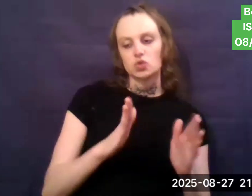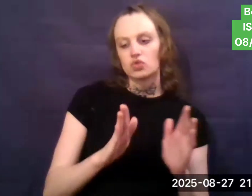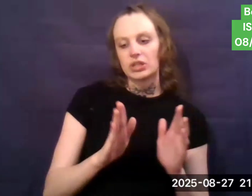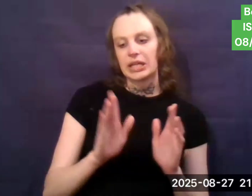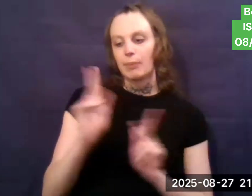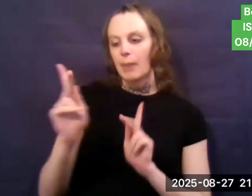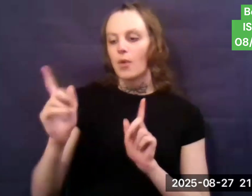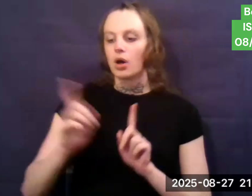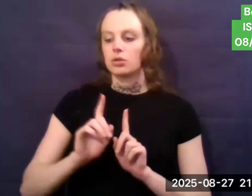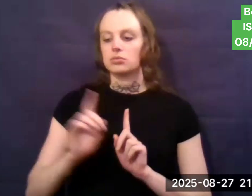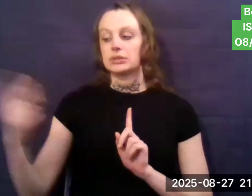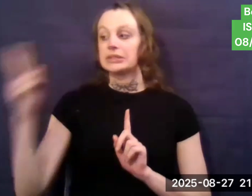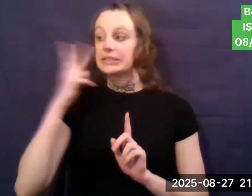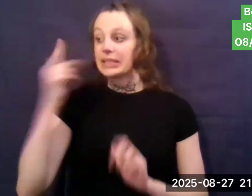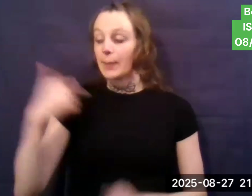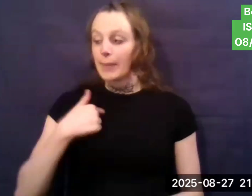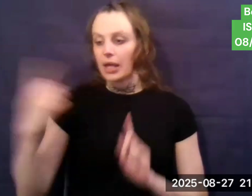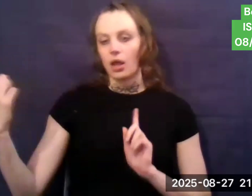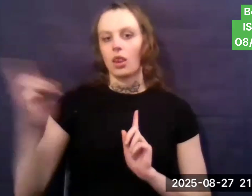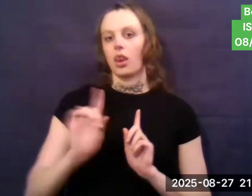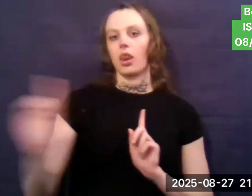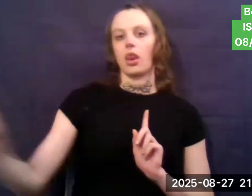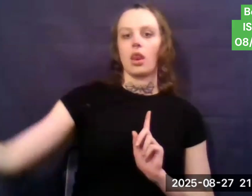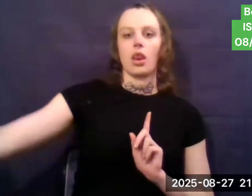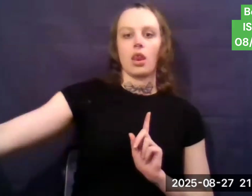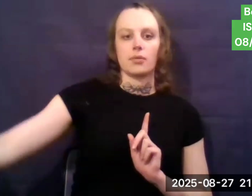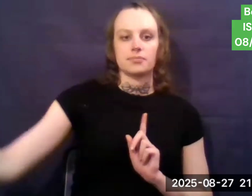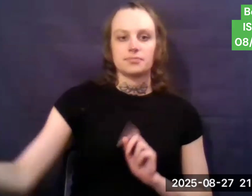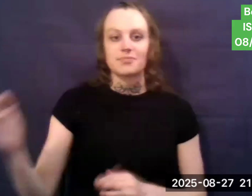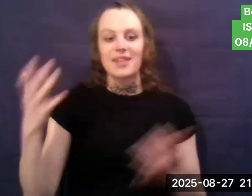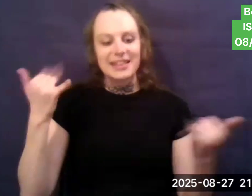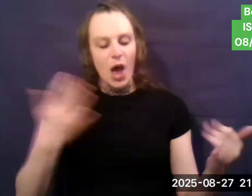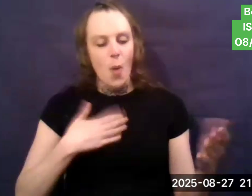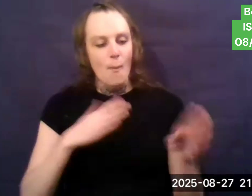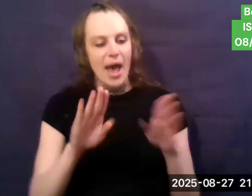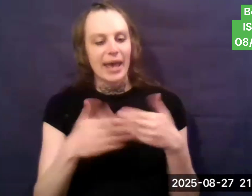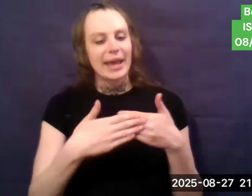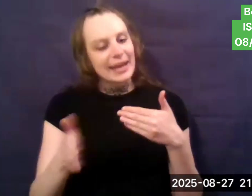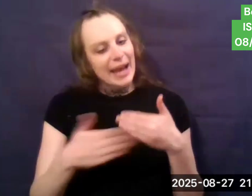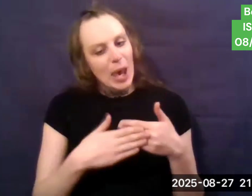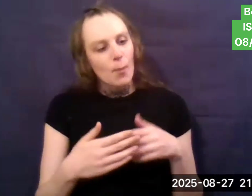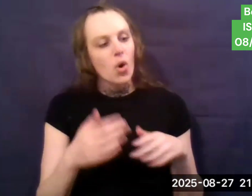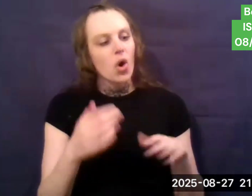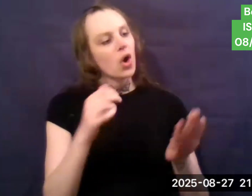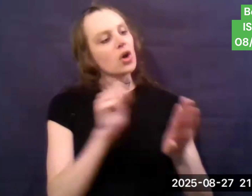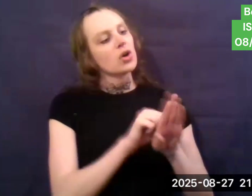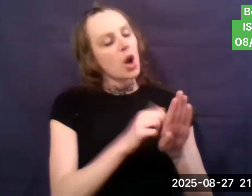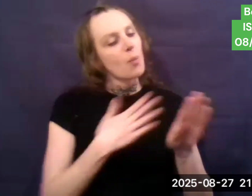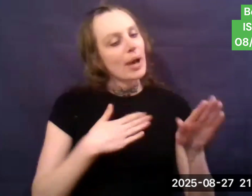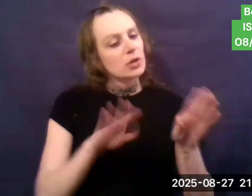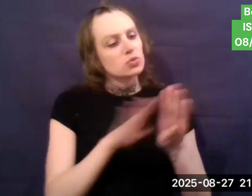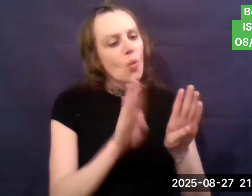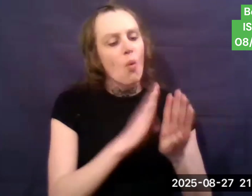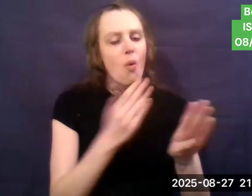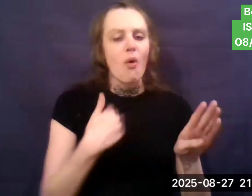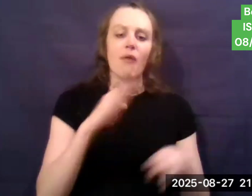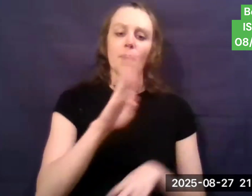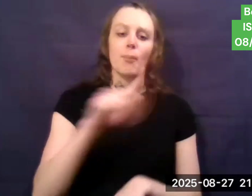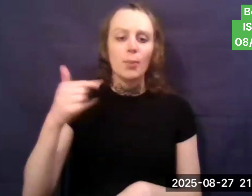neighbors like come knock on my door and come like have barbecues in my backyard and stuff, and like, you know, you see the Facebook post